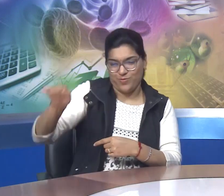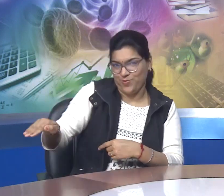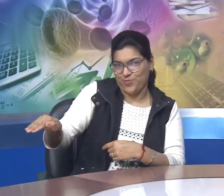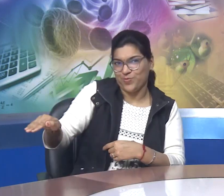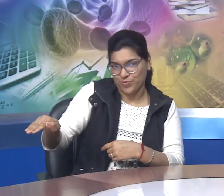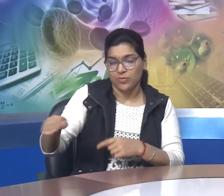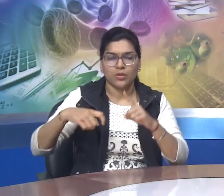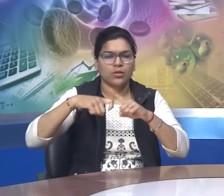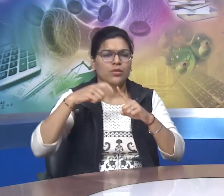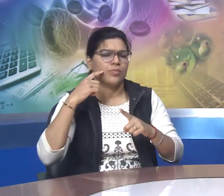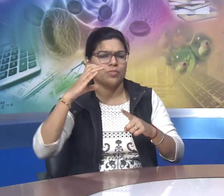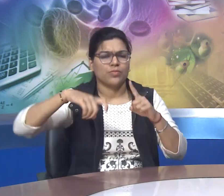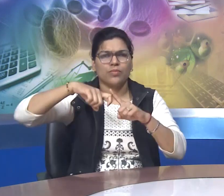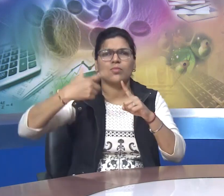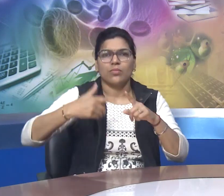kicks the ball.